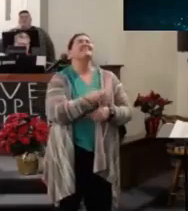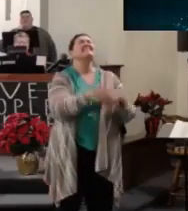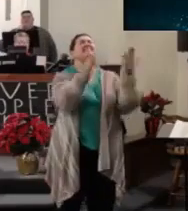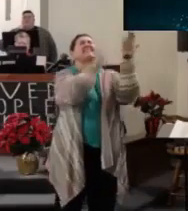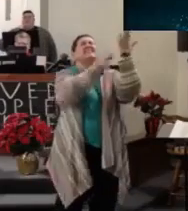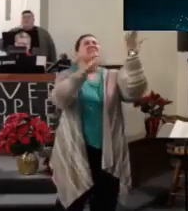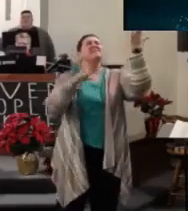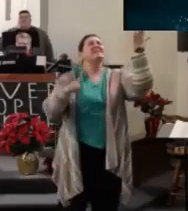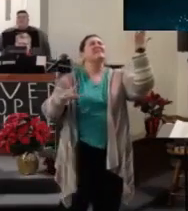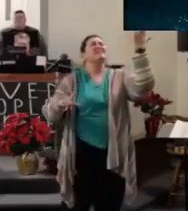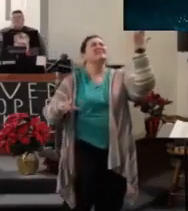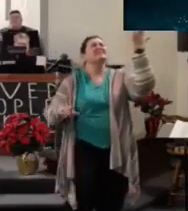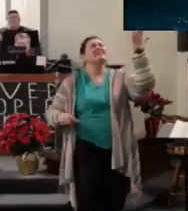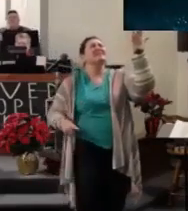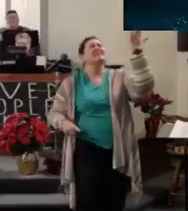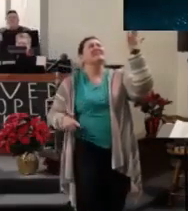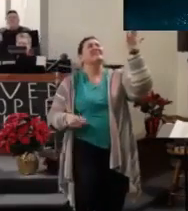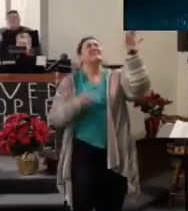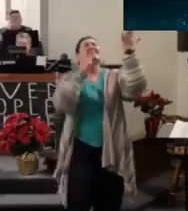us.